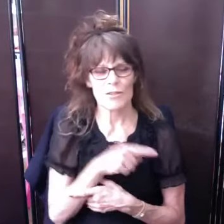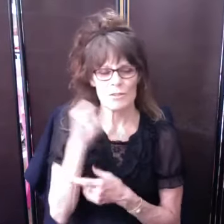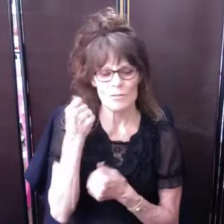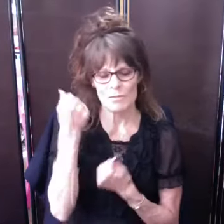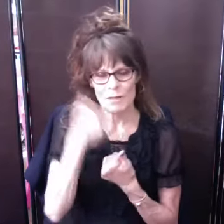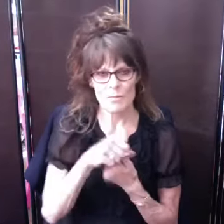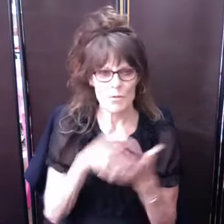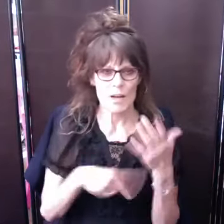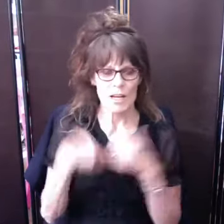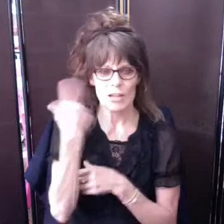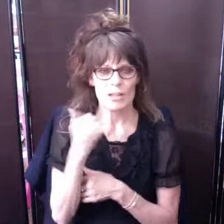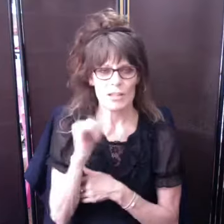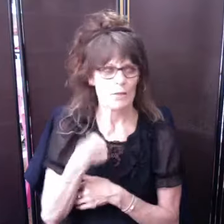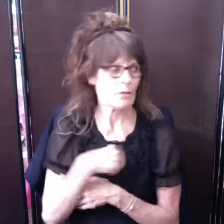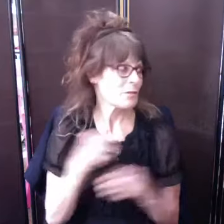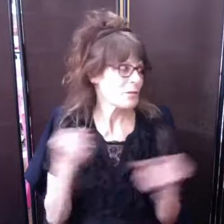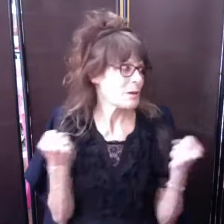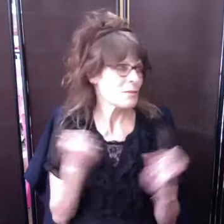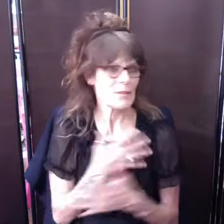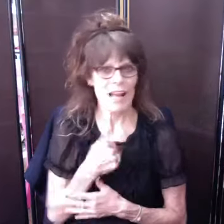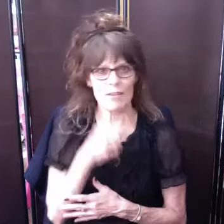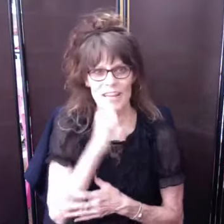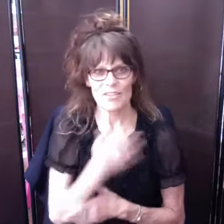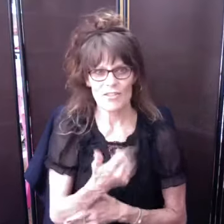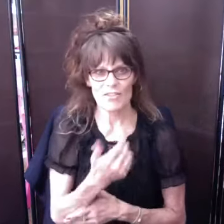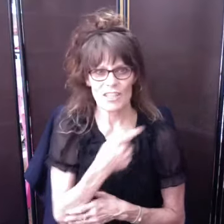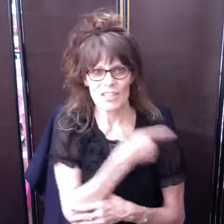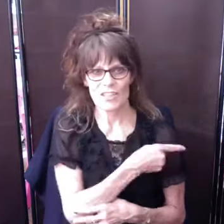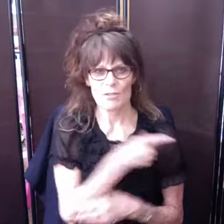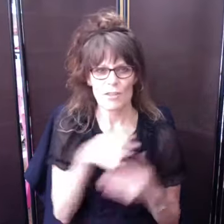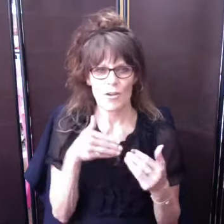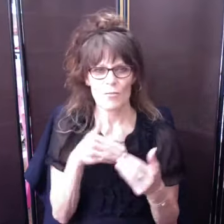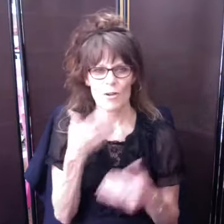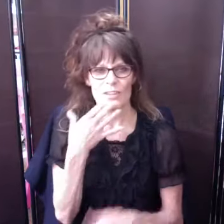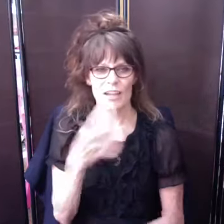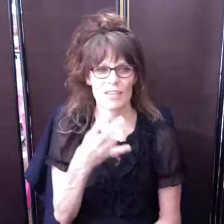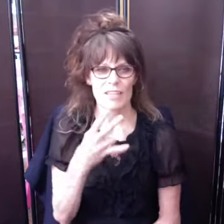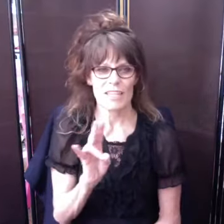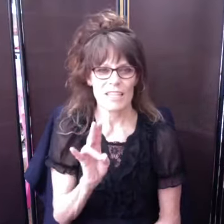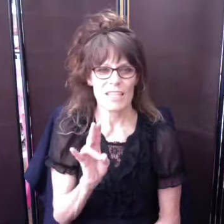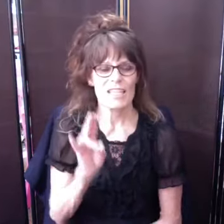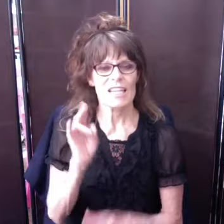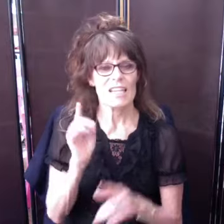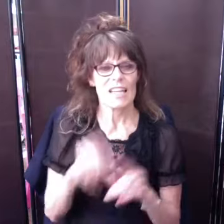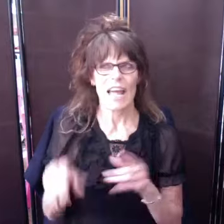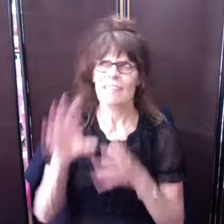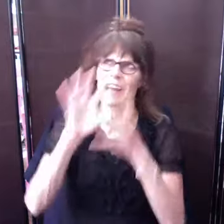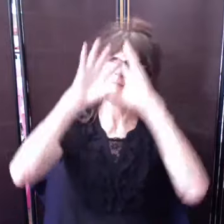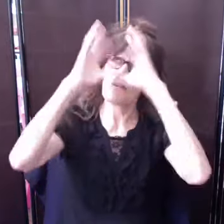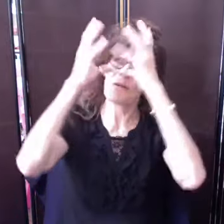were petrified when we got in there. I was 15, she was barely 17. They had trays of amaretto sour circulating around that bar. I grabbed a